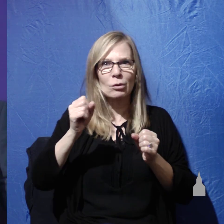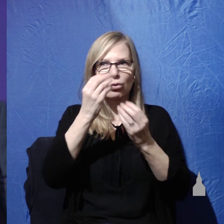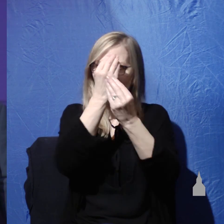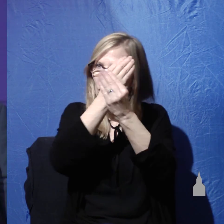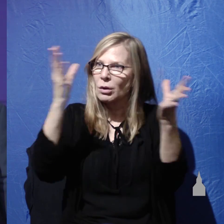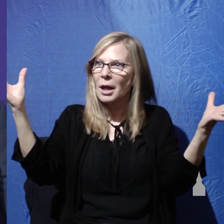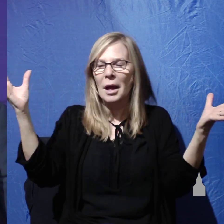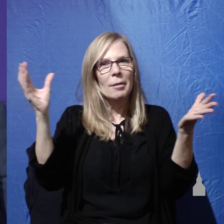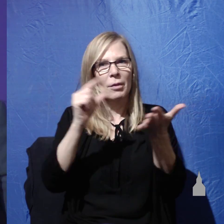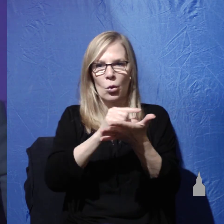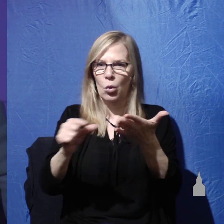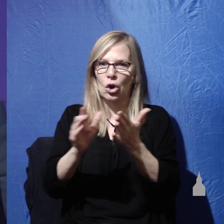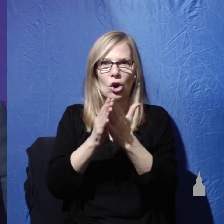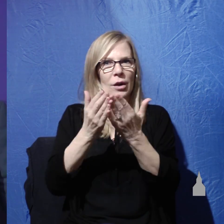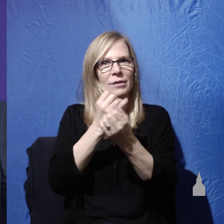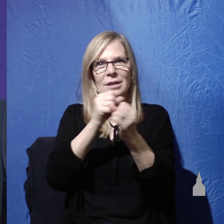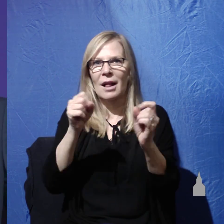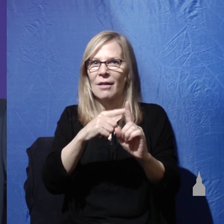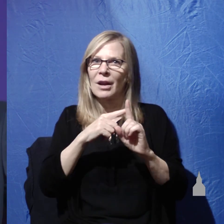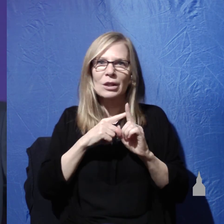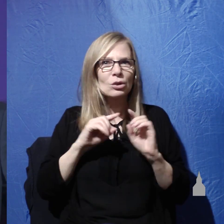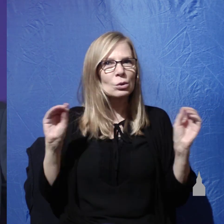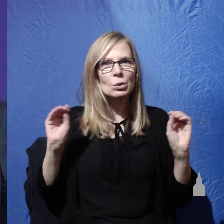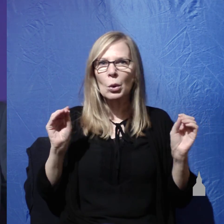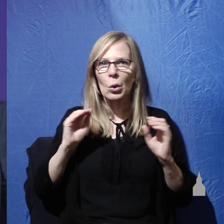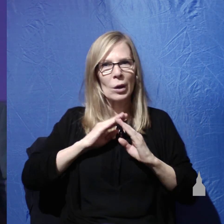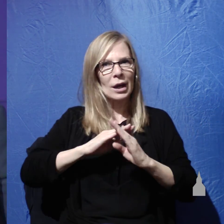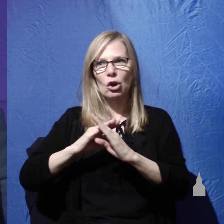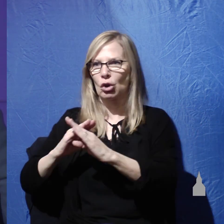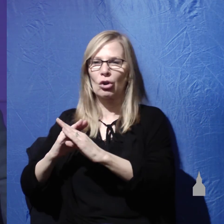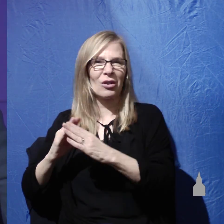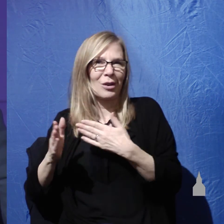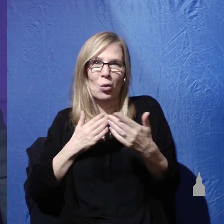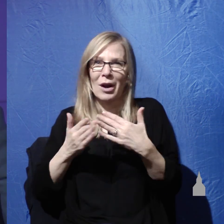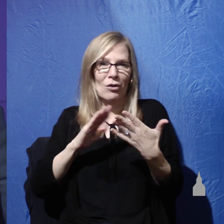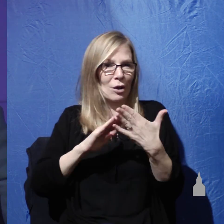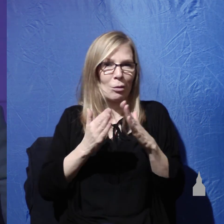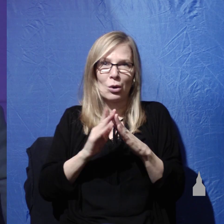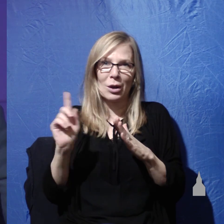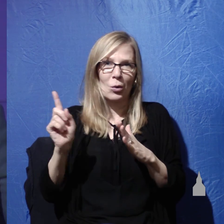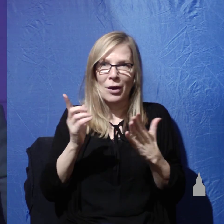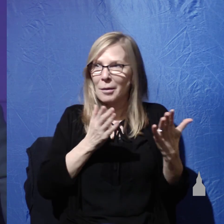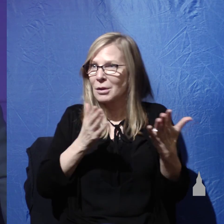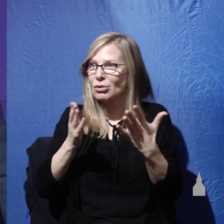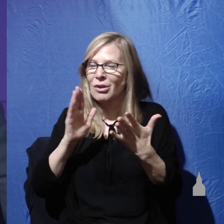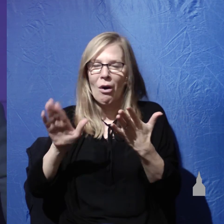proclaim the word of salvation unhindered in whatever community they minister in.